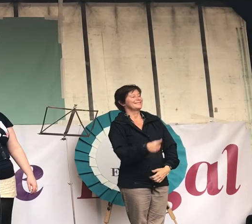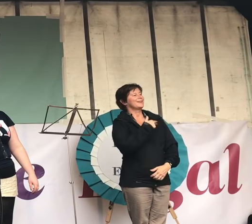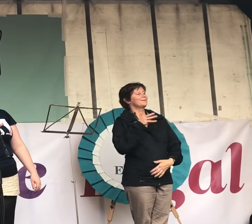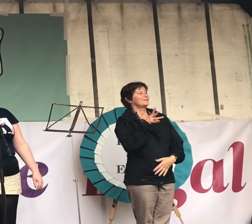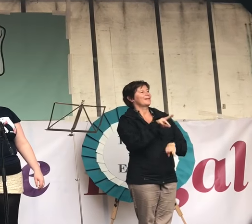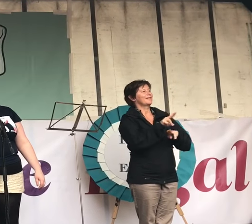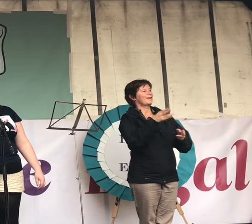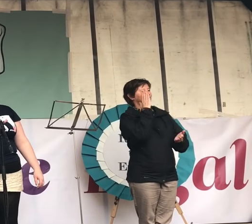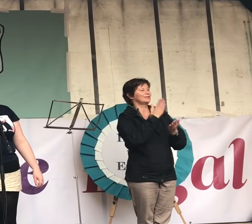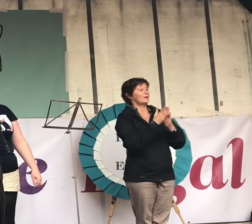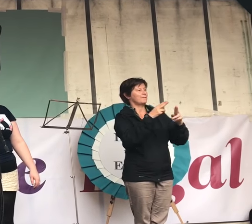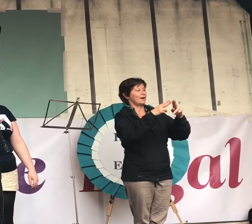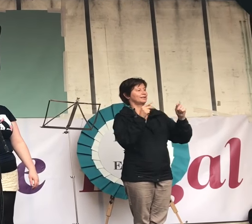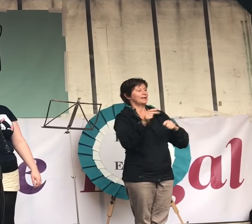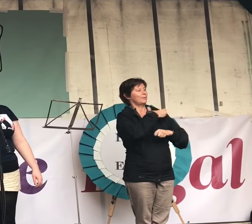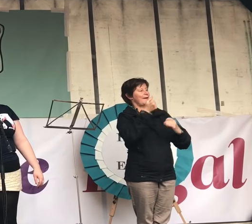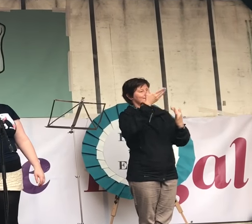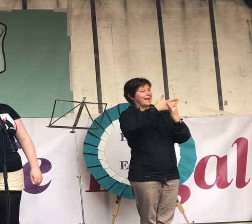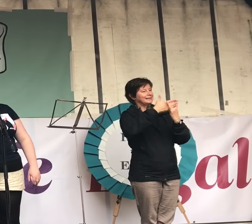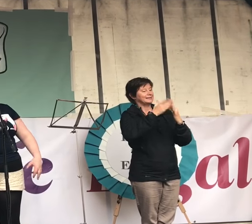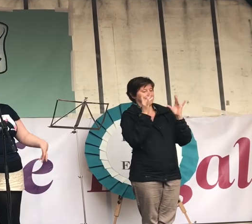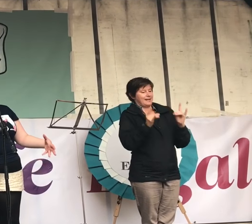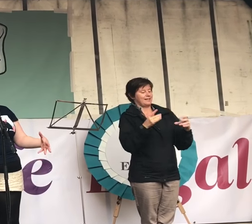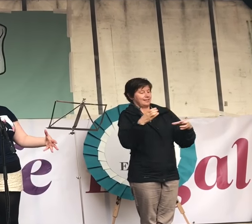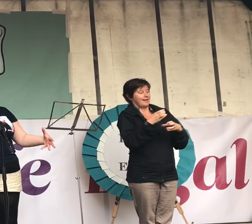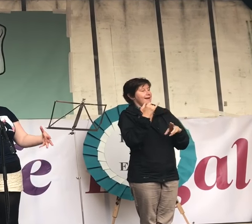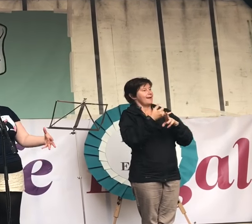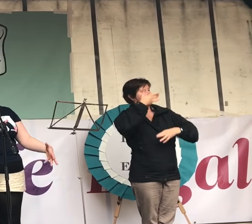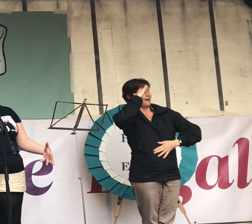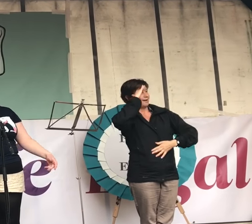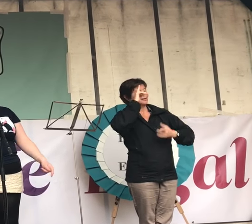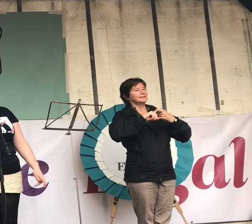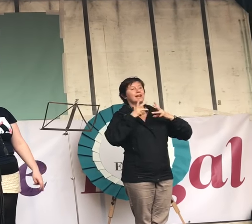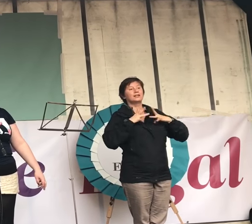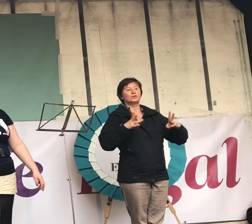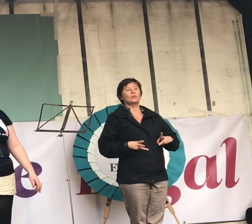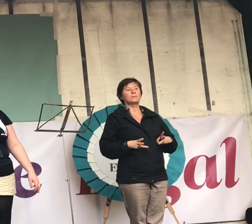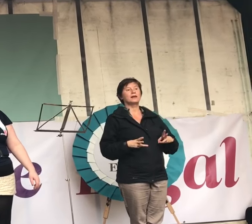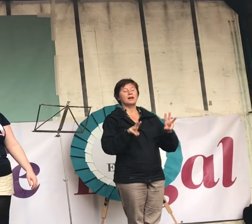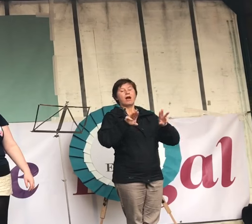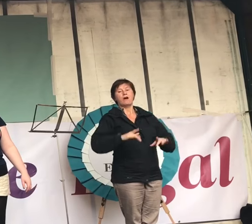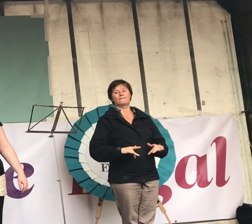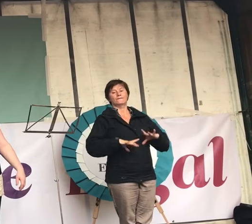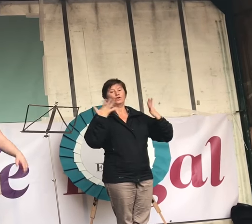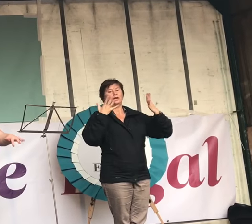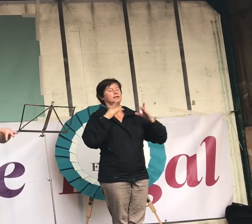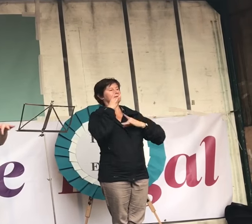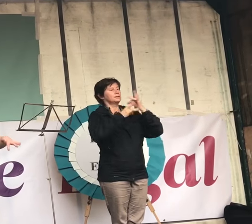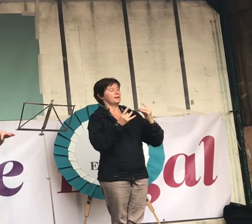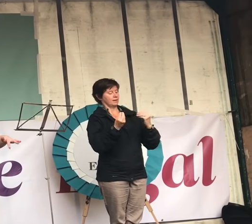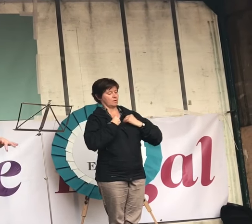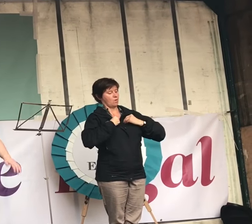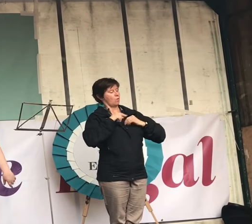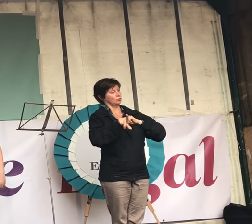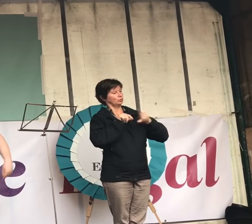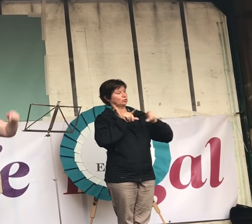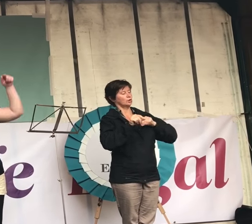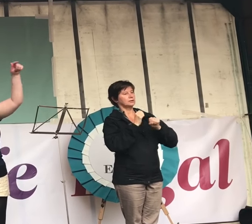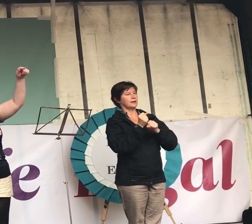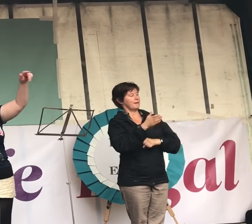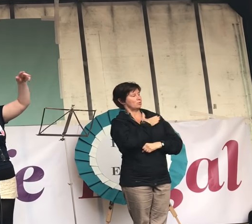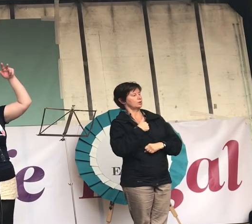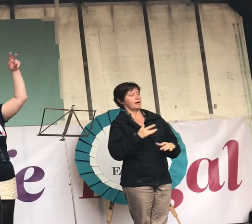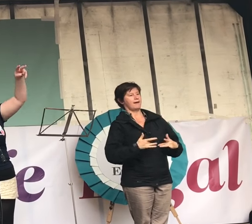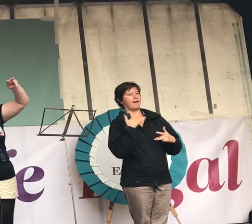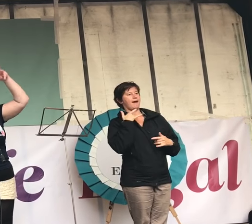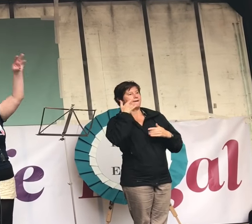stop until we have access to healthcare in Ireland, until women are free to make their own choices about their own lives. We will not stop until we have